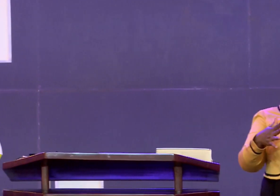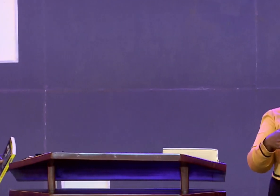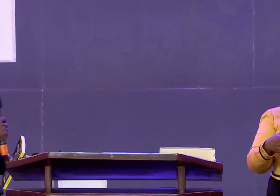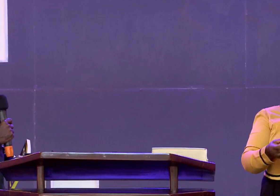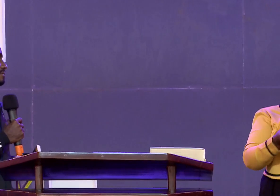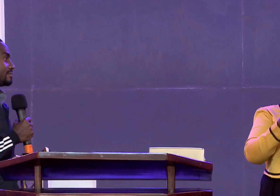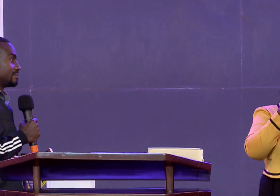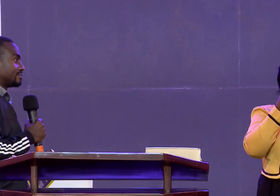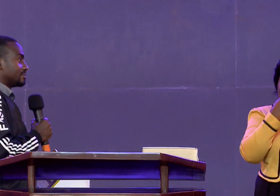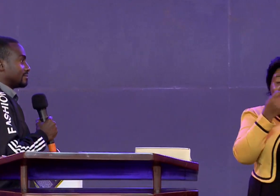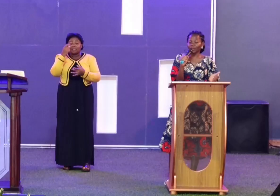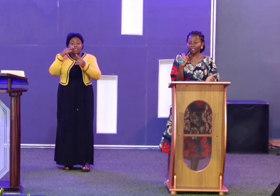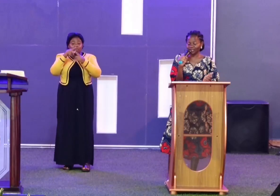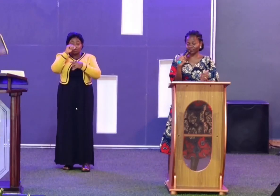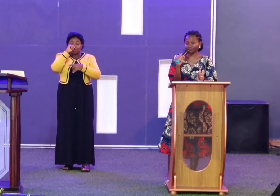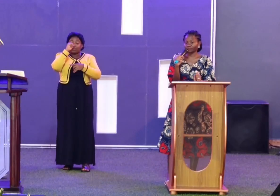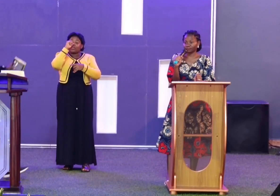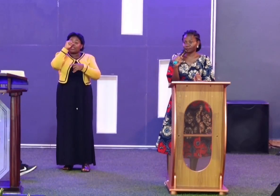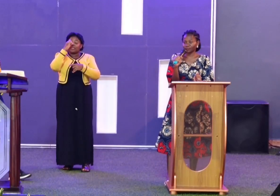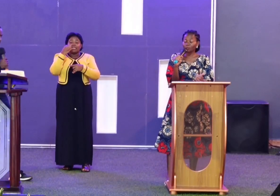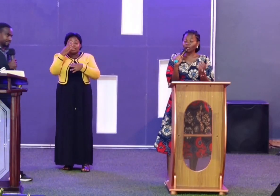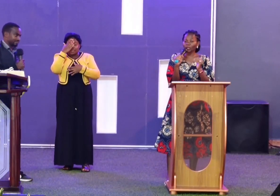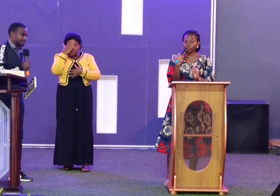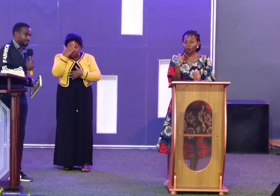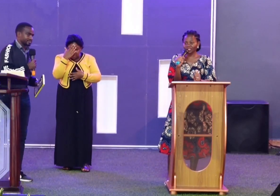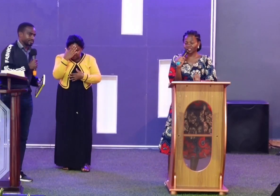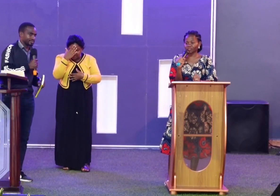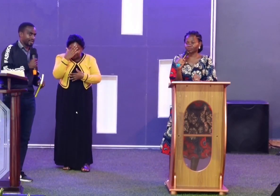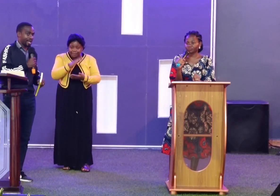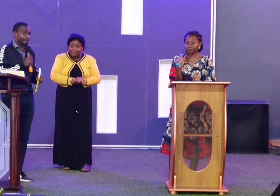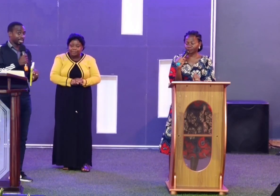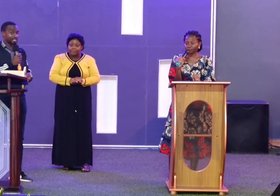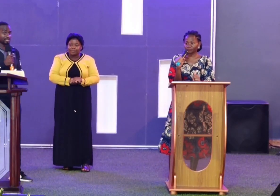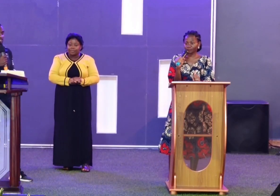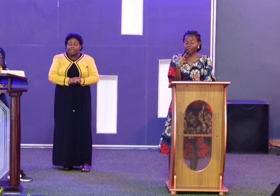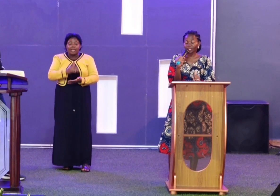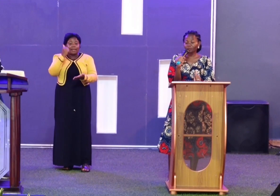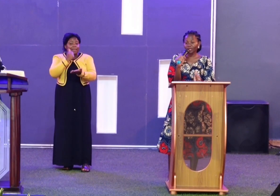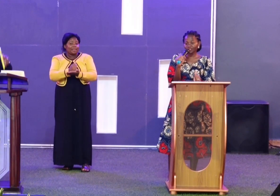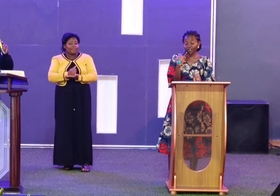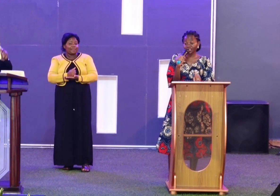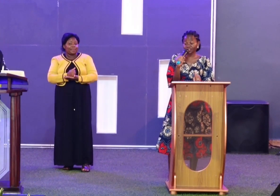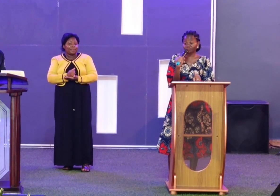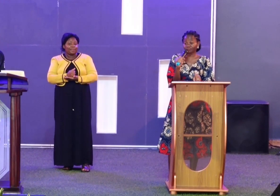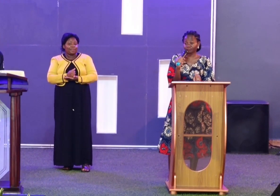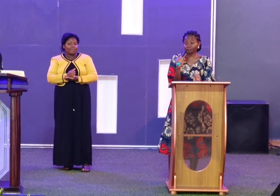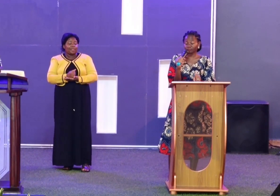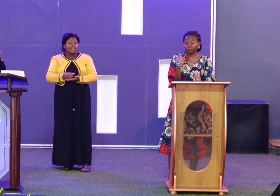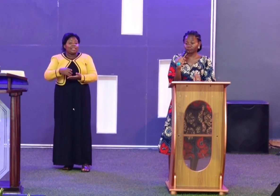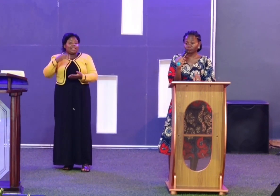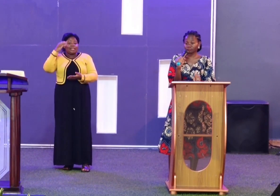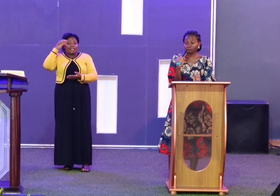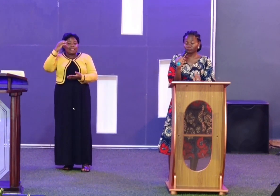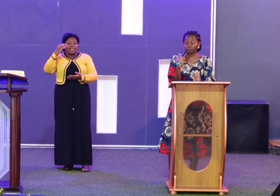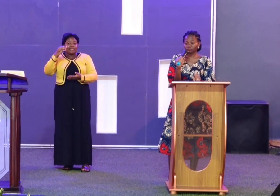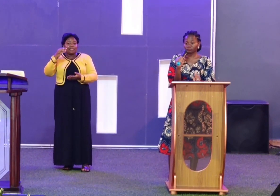pride. Kakati eddagala ery'amalala is humility. Bwebwetowaze. Amina church. Amen church. The message, I mean